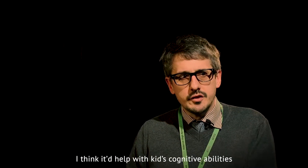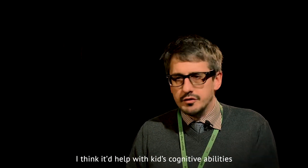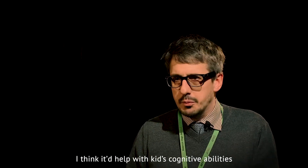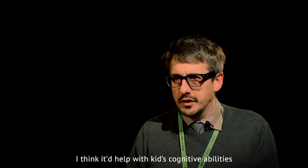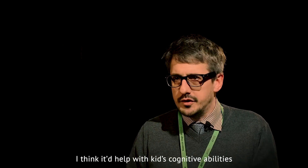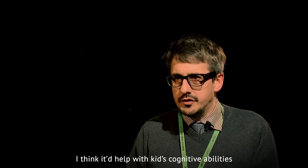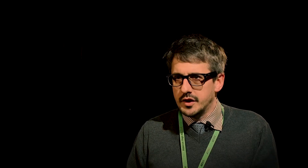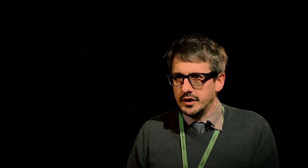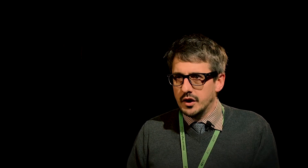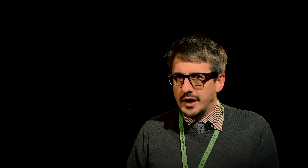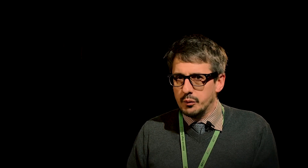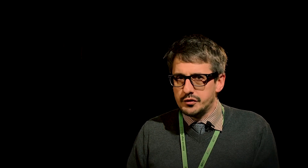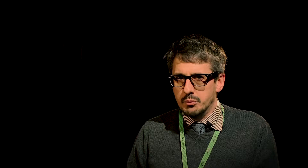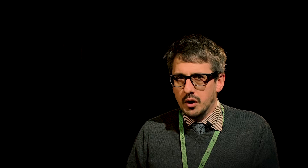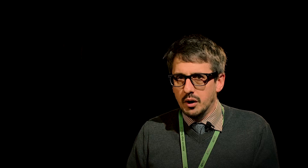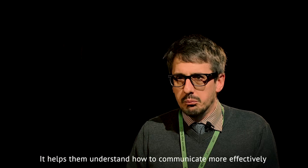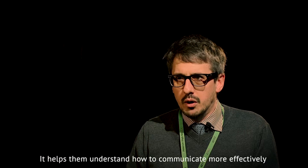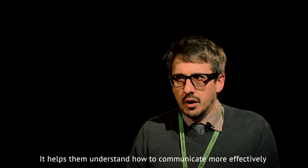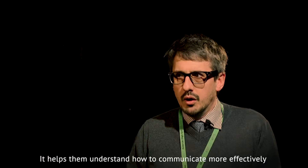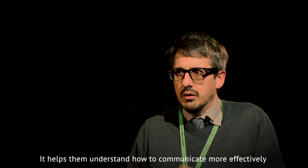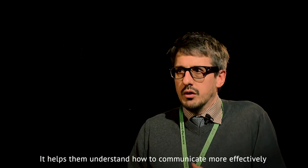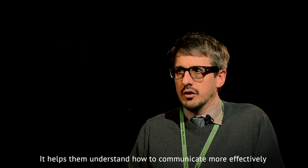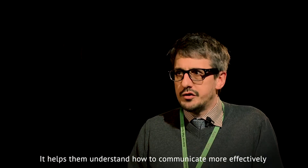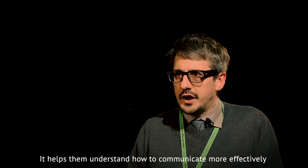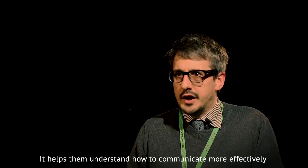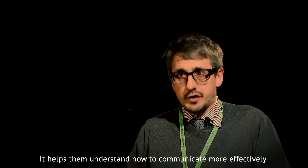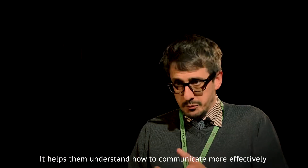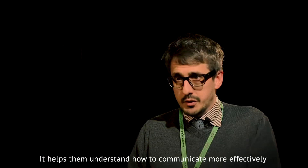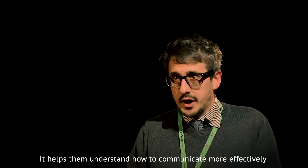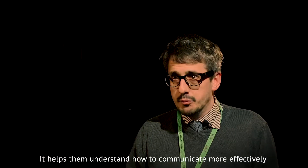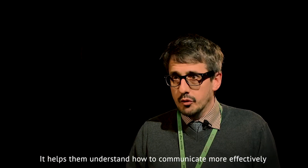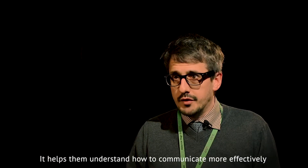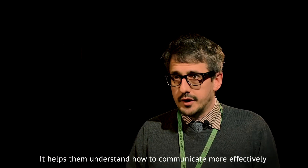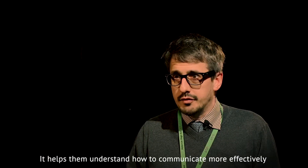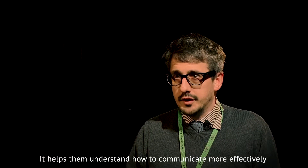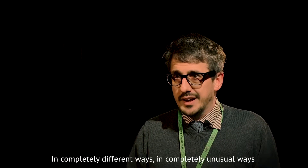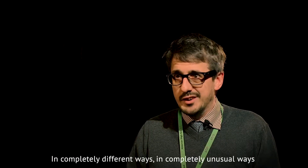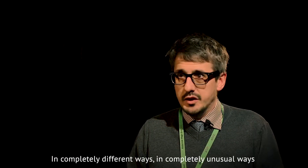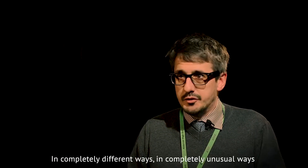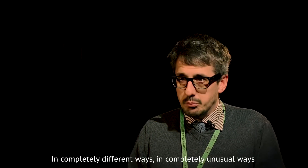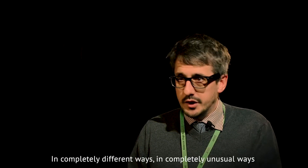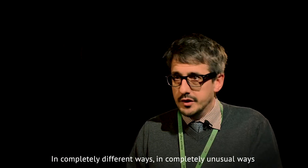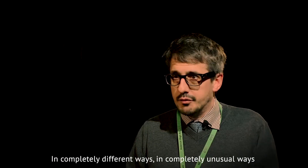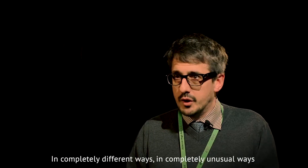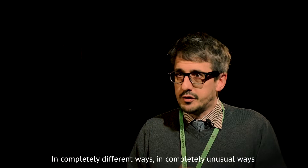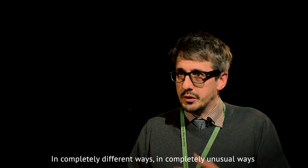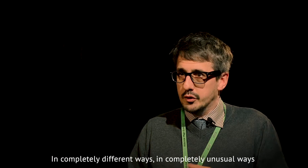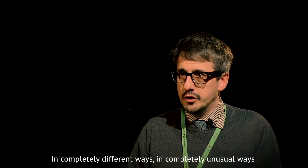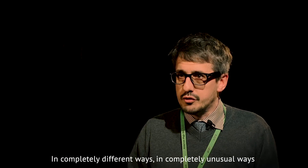cognitive abilities. You know, it helps them understand how to communicate more effectively in completely different ways, completely unusual